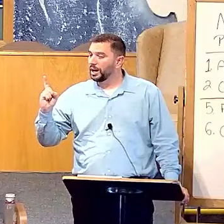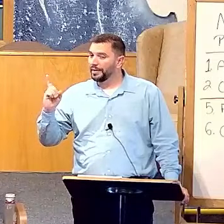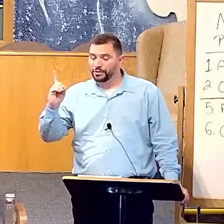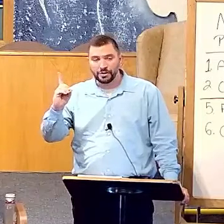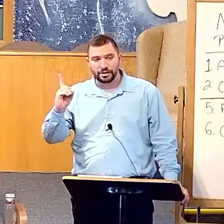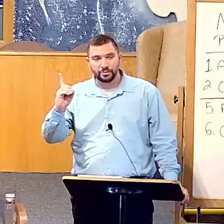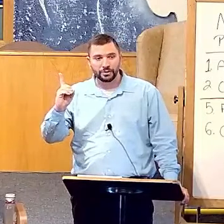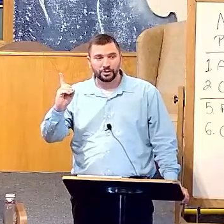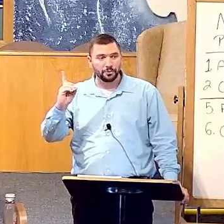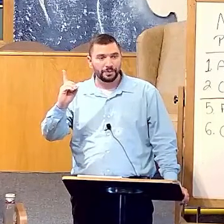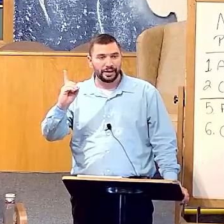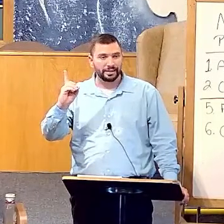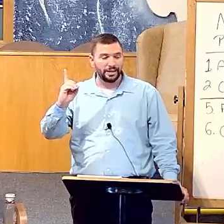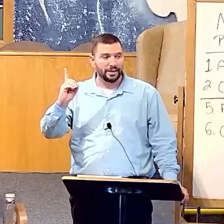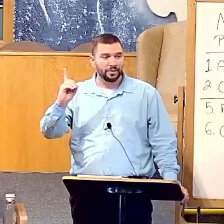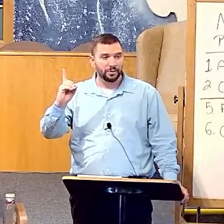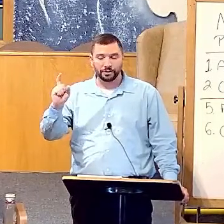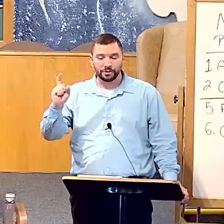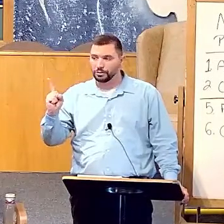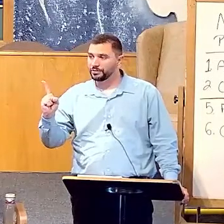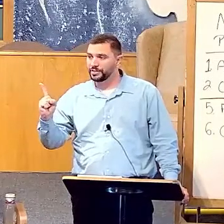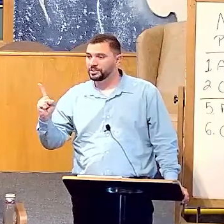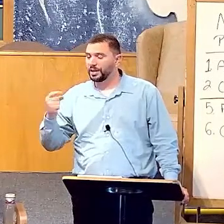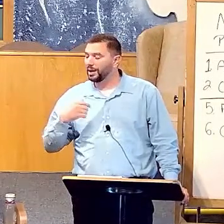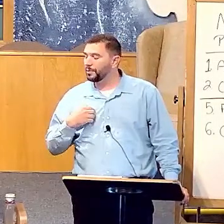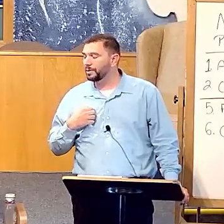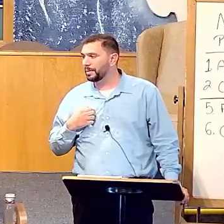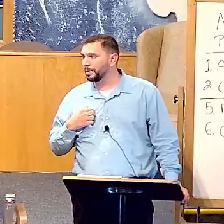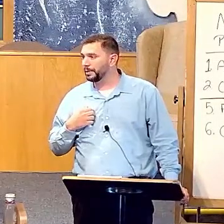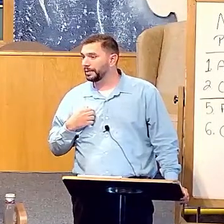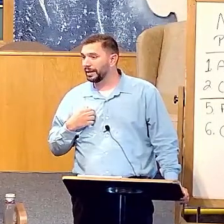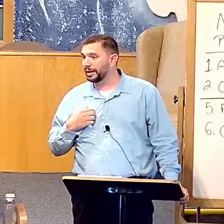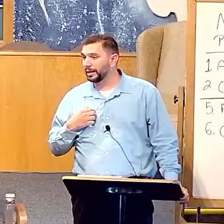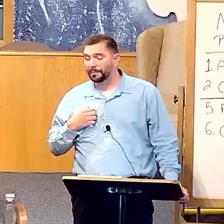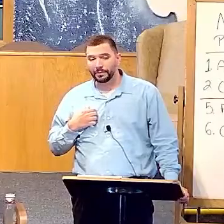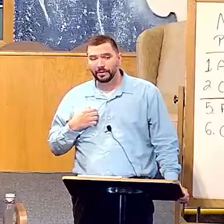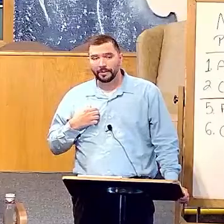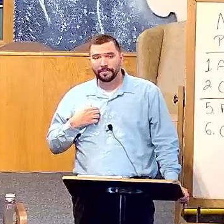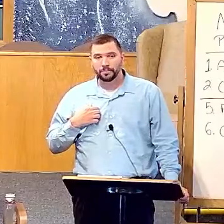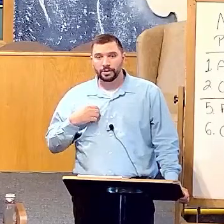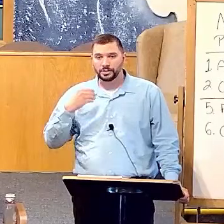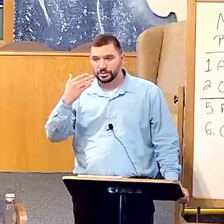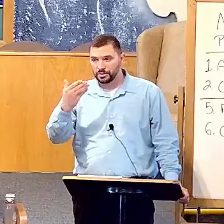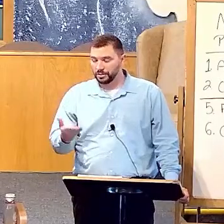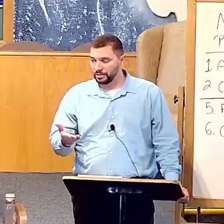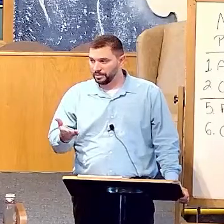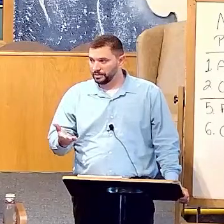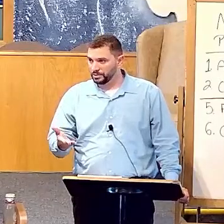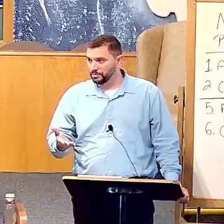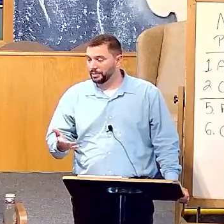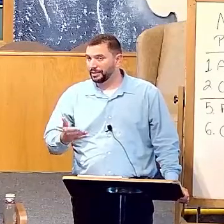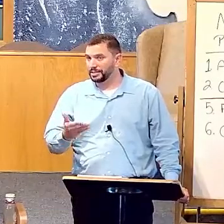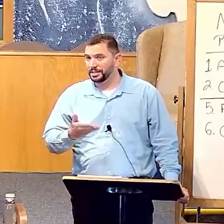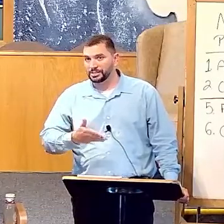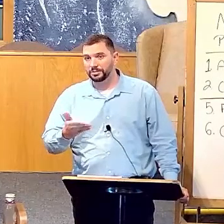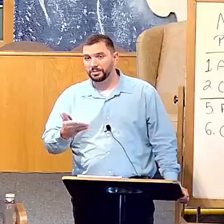if you did it with an open hand D or a closed fist, I wouldn't be able to pick that up. But they said that's a